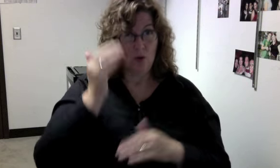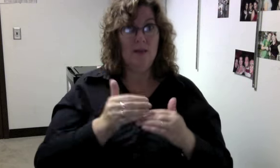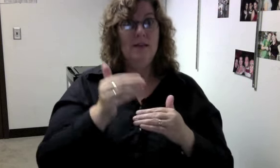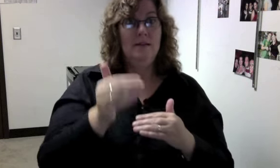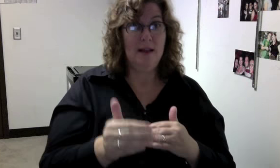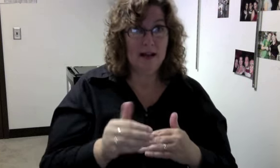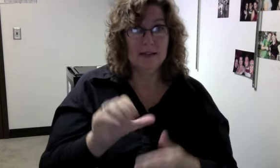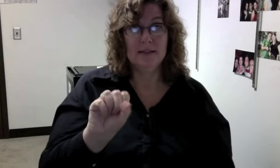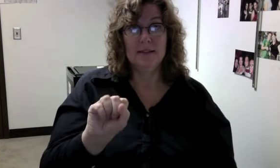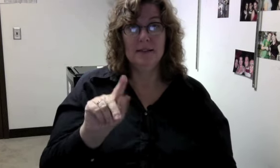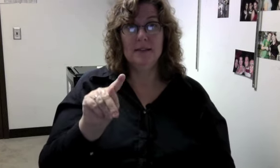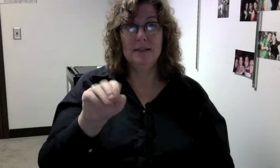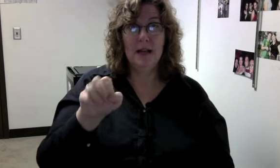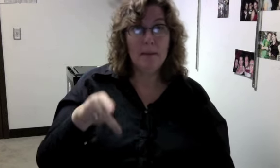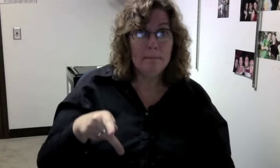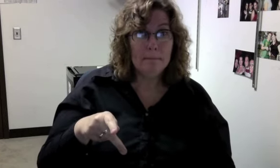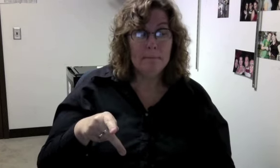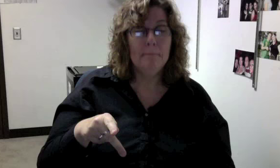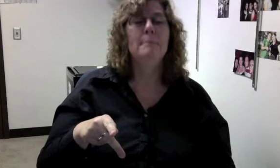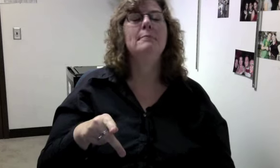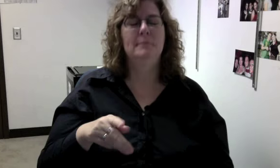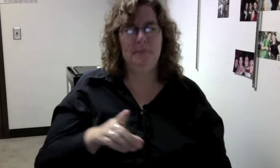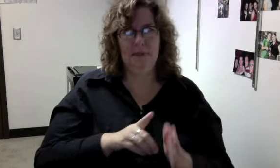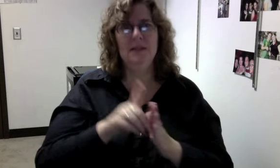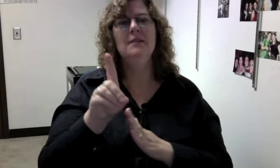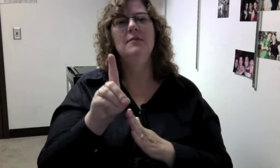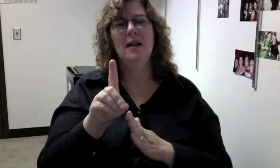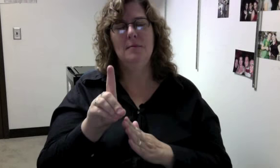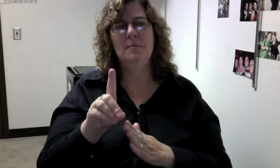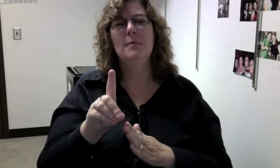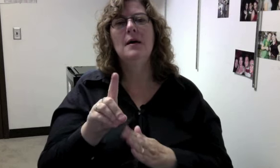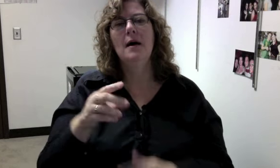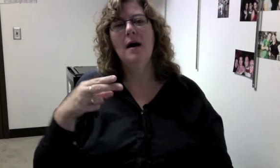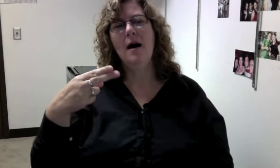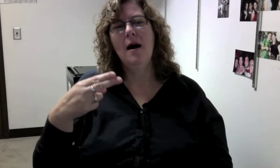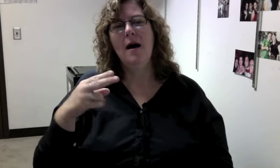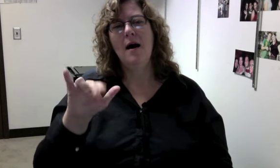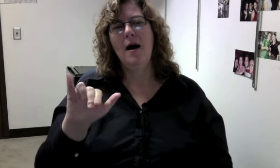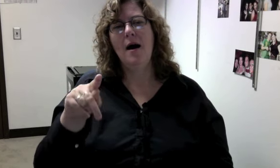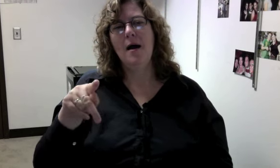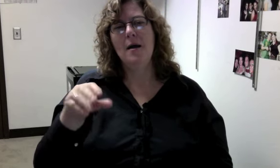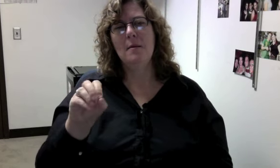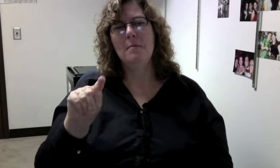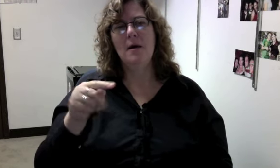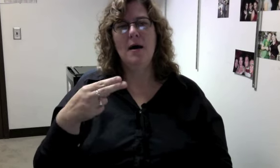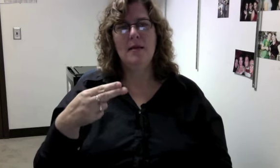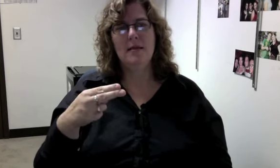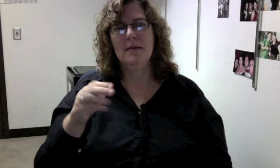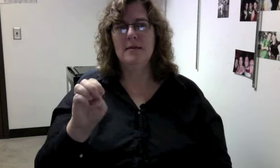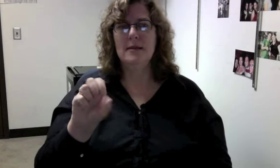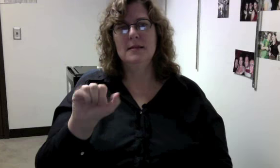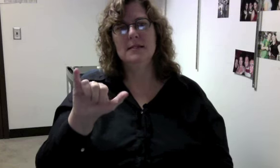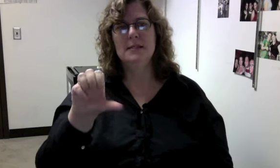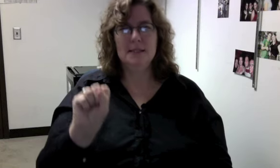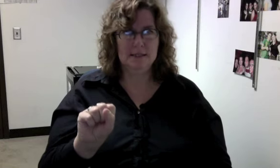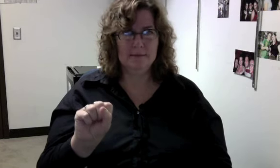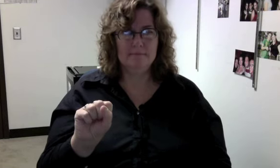Formulate a hypothesis. This is a prediction because of an answer to your problem or question. After you do some